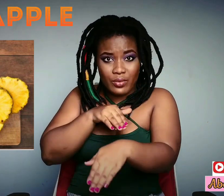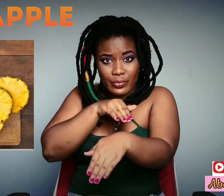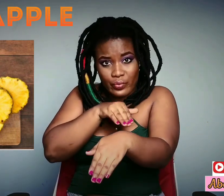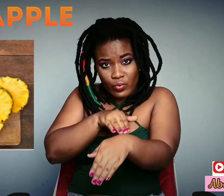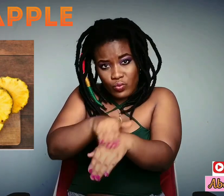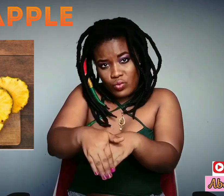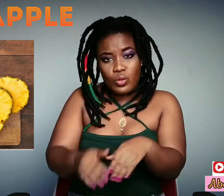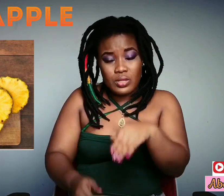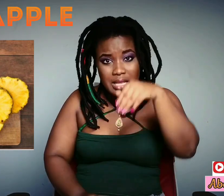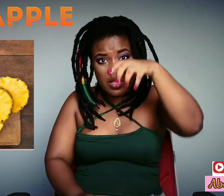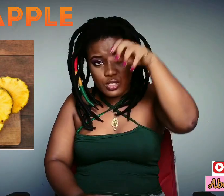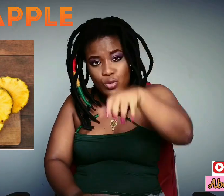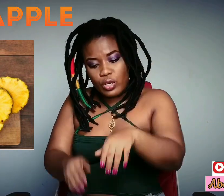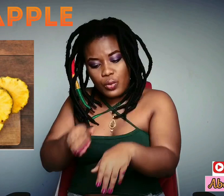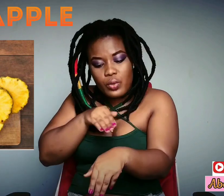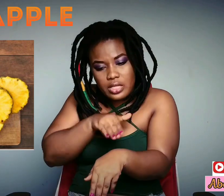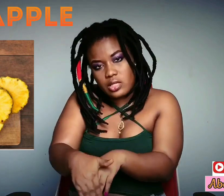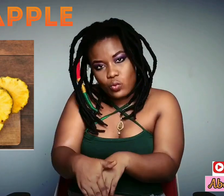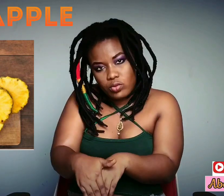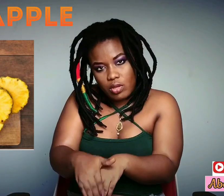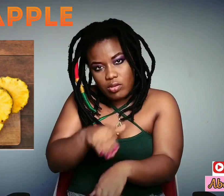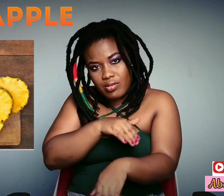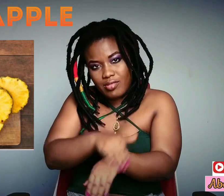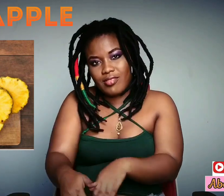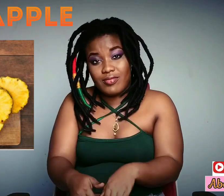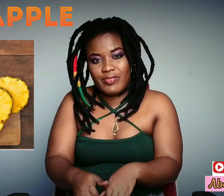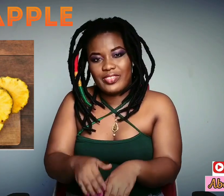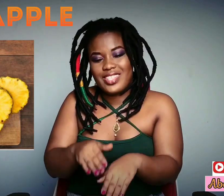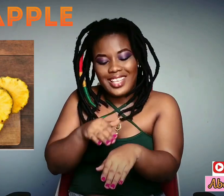sensing no certain did the see on yes sensing who say